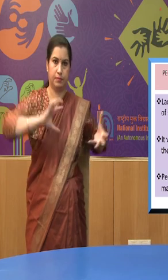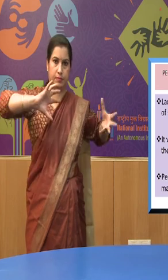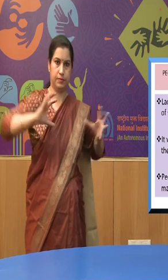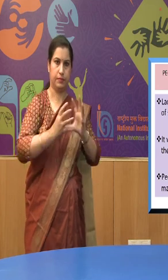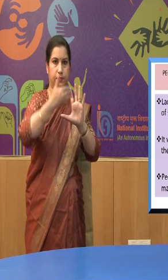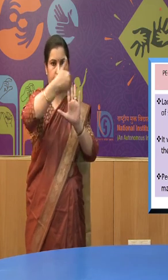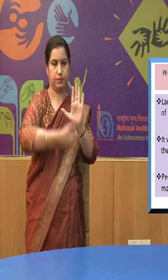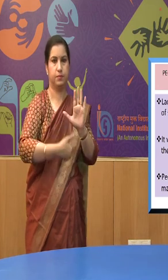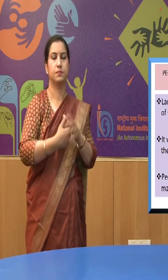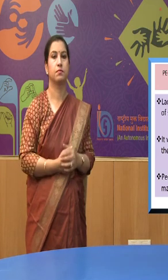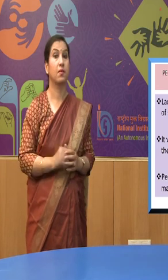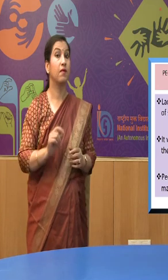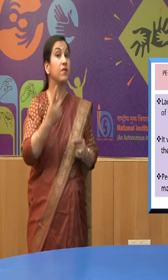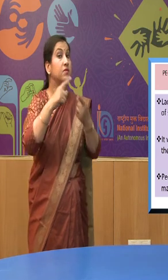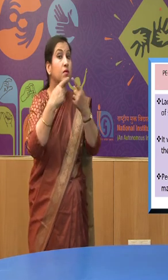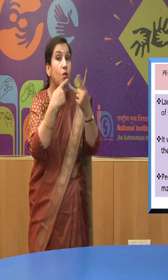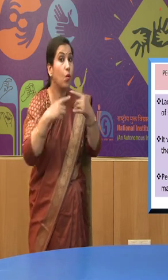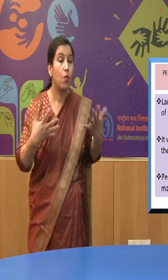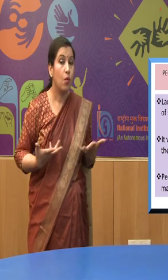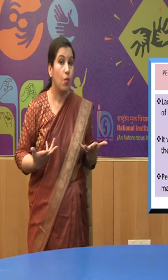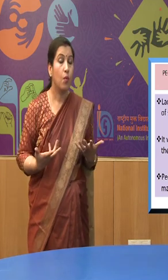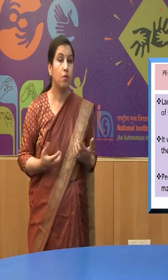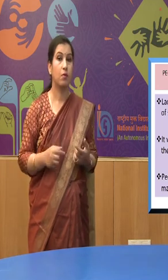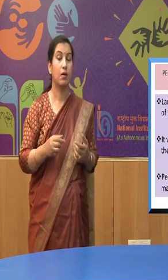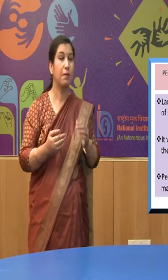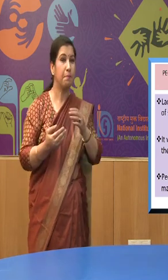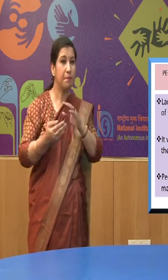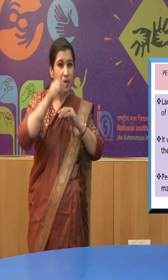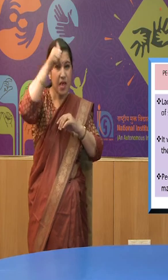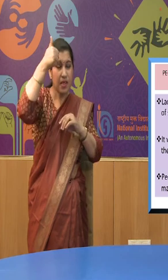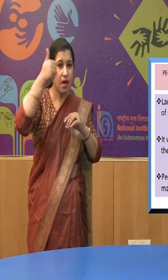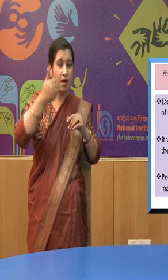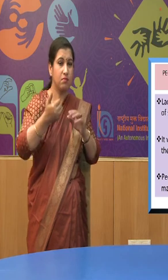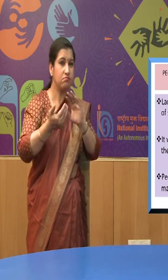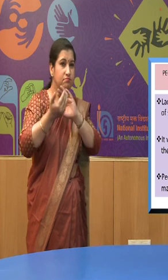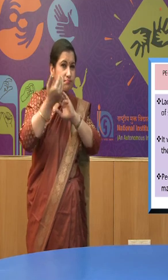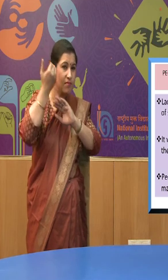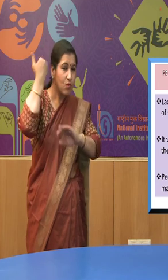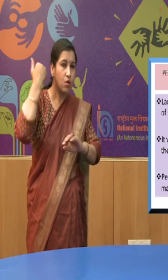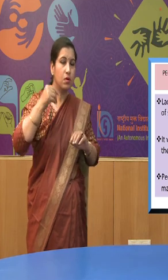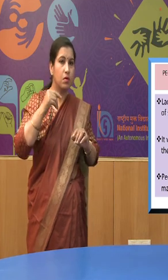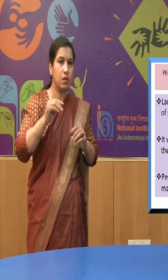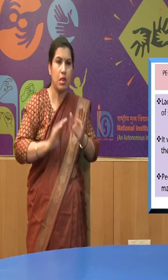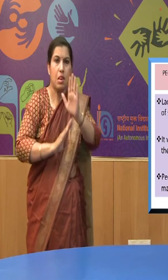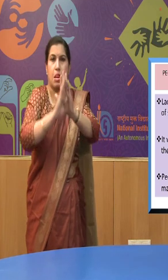The first point was main causes of backwardness in the 19th century